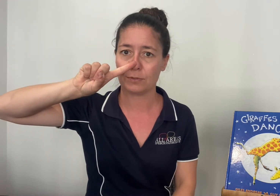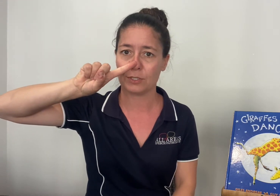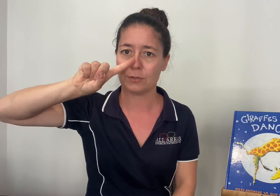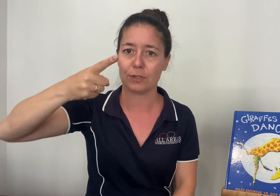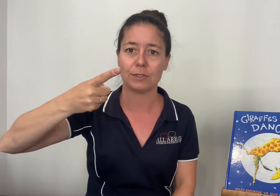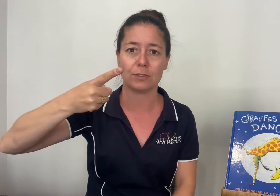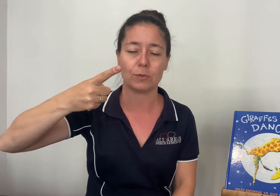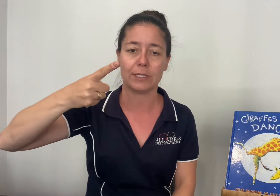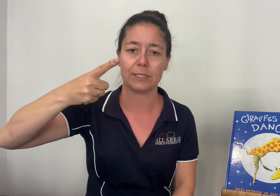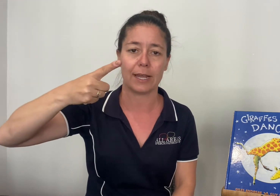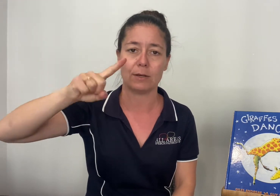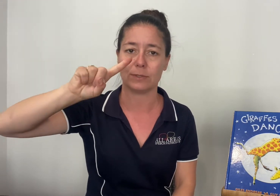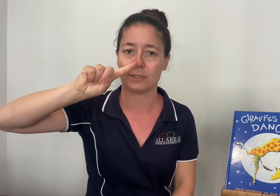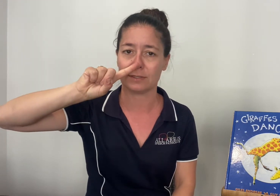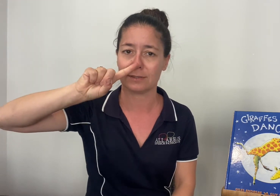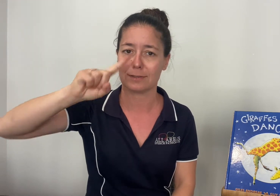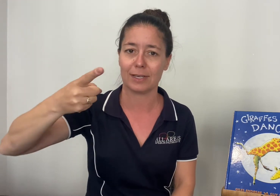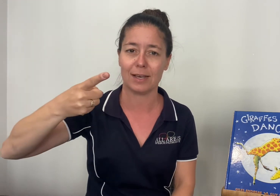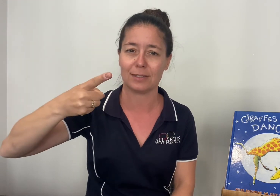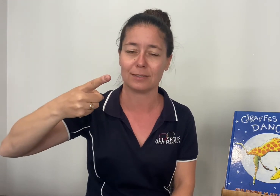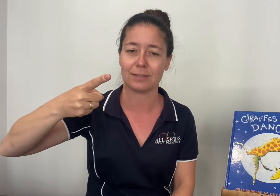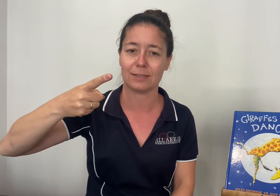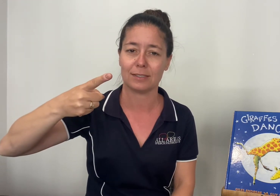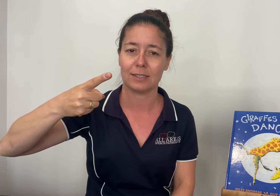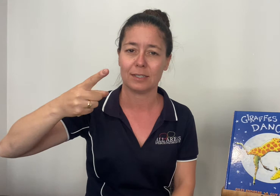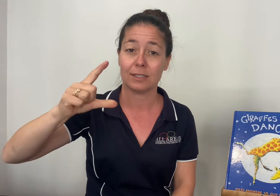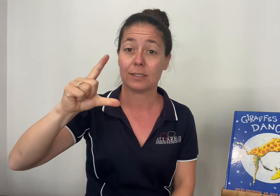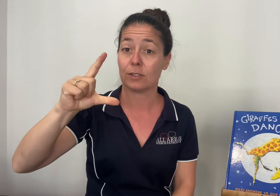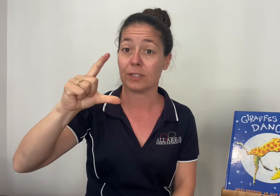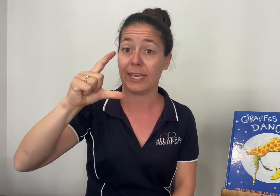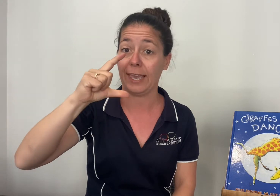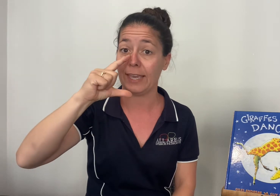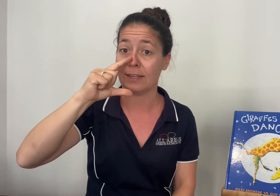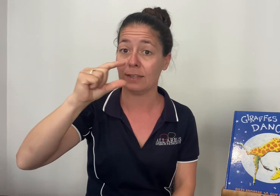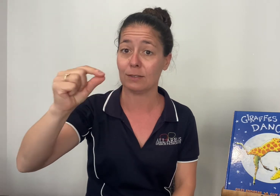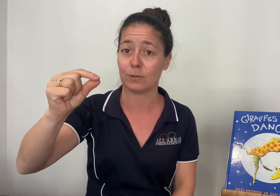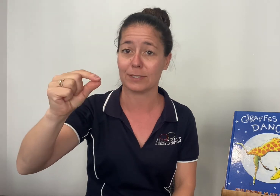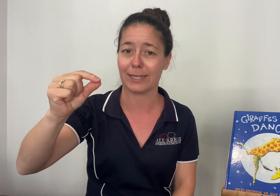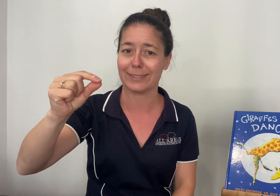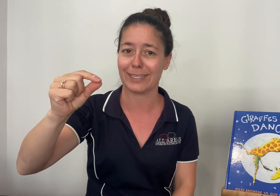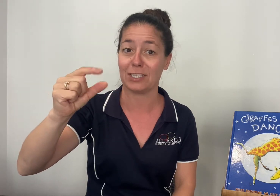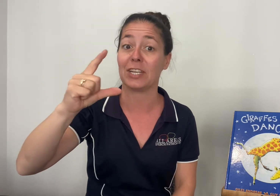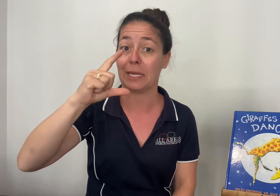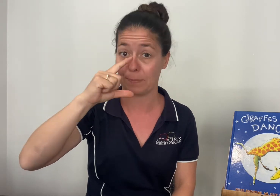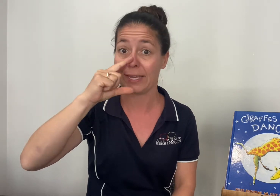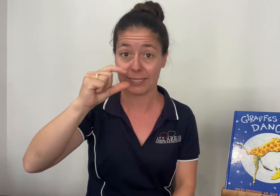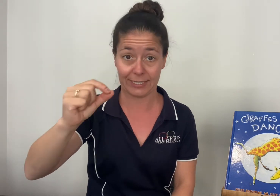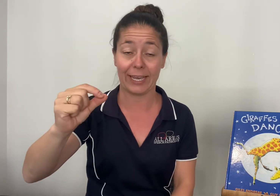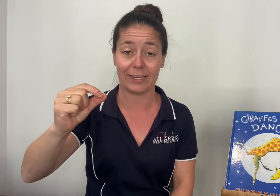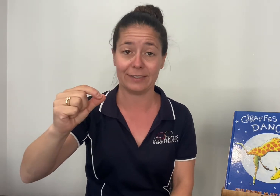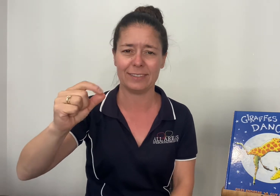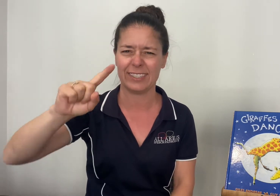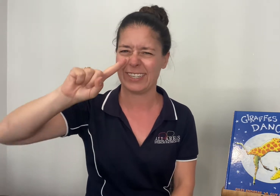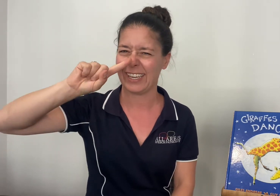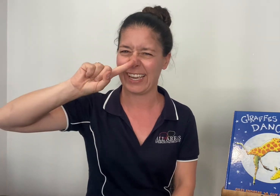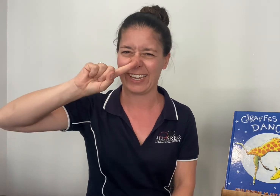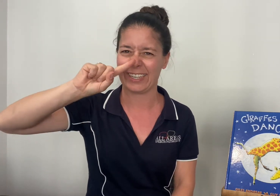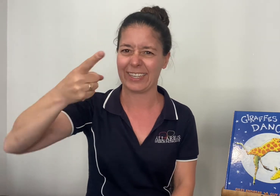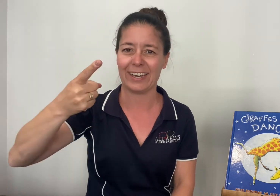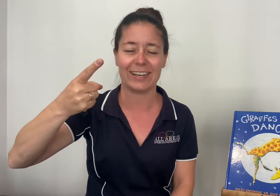your nose and twist it outwards. Can't. So can looks like a C shape. Can. And can't